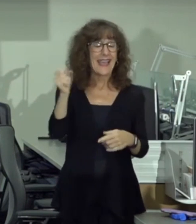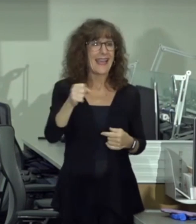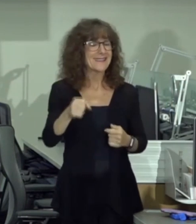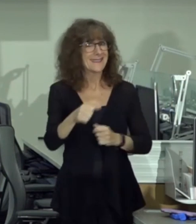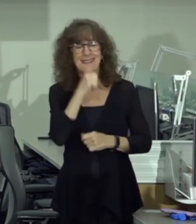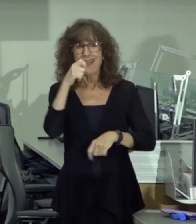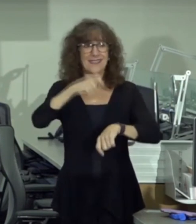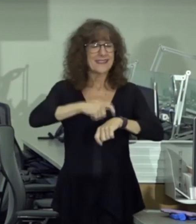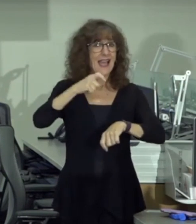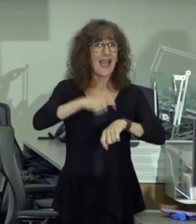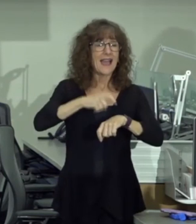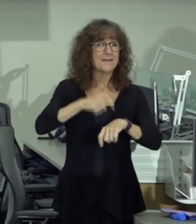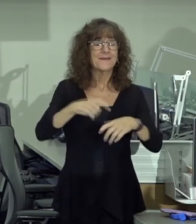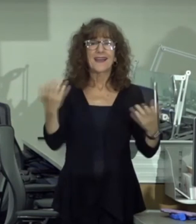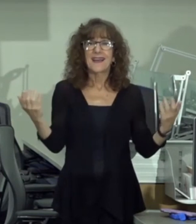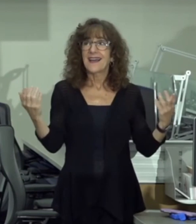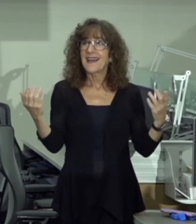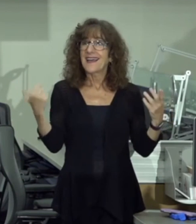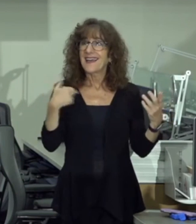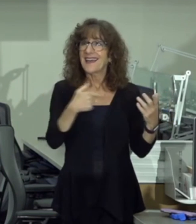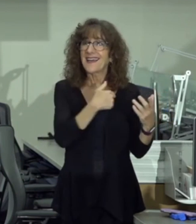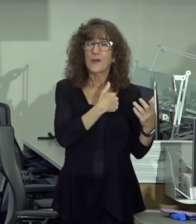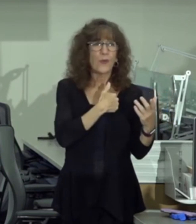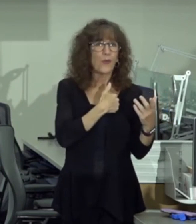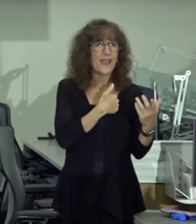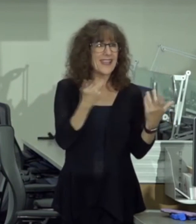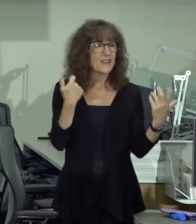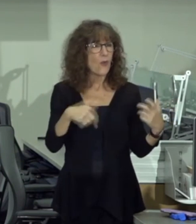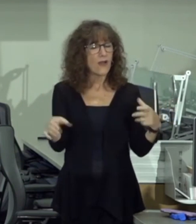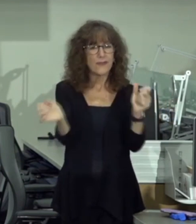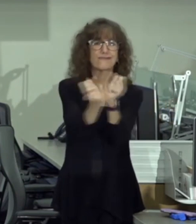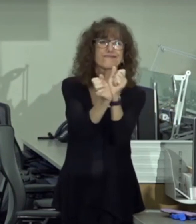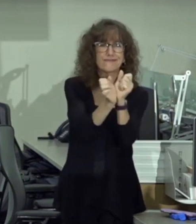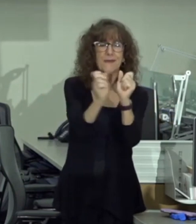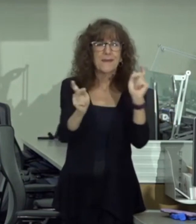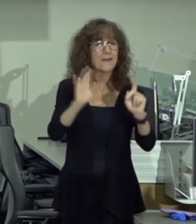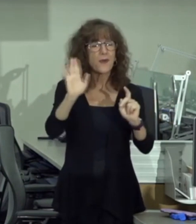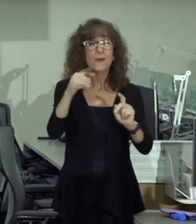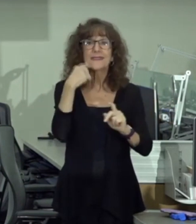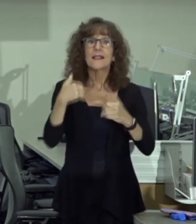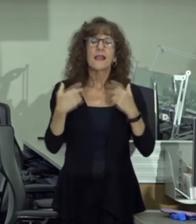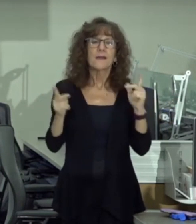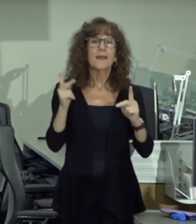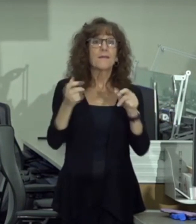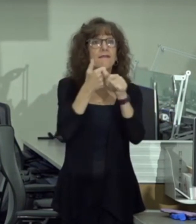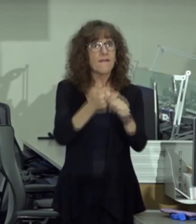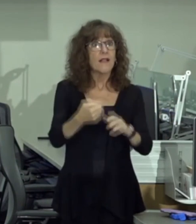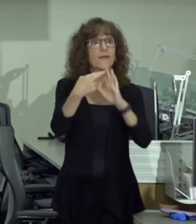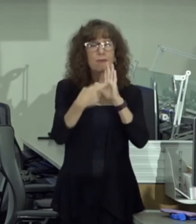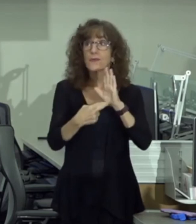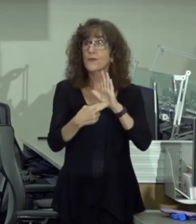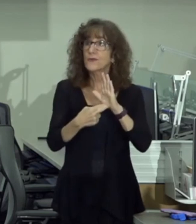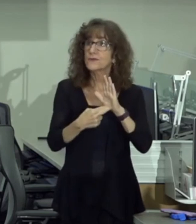this is not a time that enforcement is, we're not heavy-handed in terms of enforcing. what we say to our young people is to follow the rules